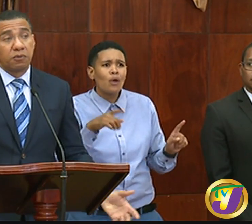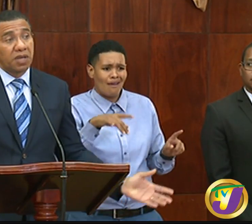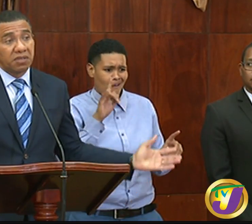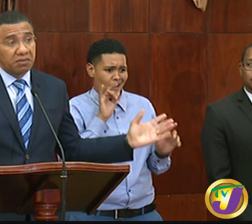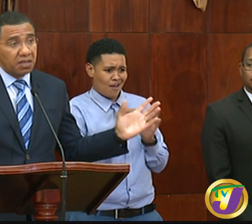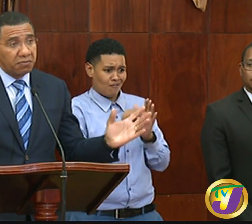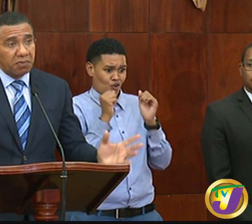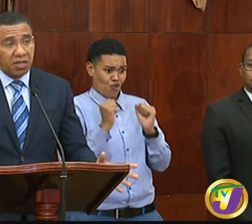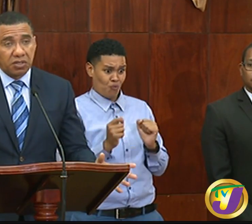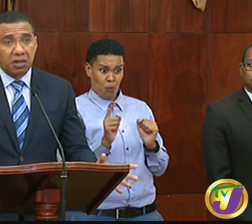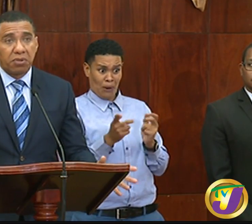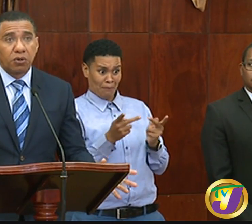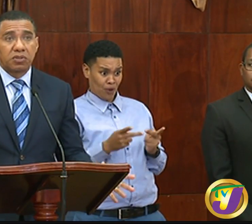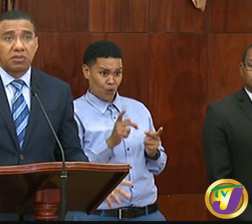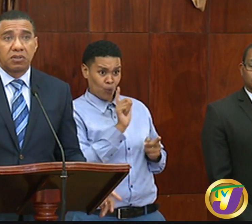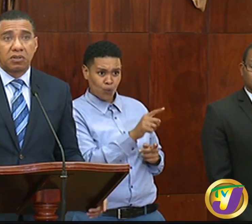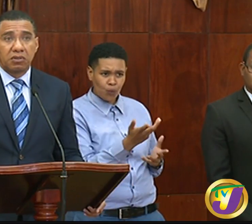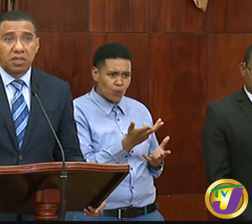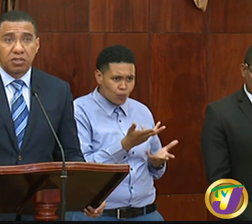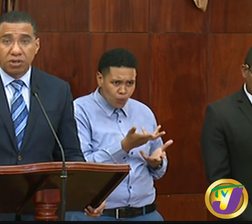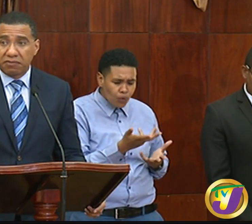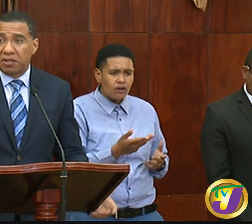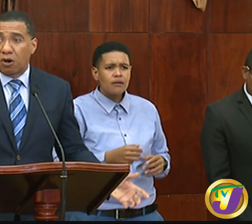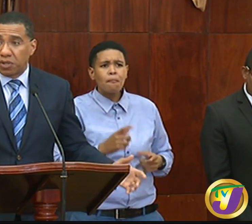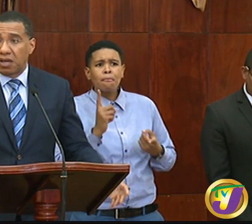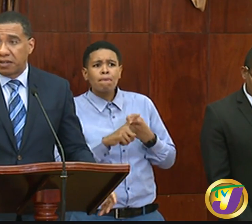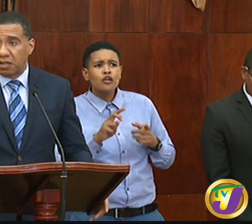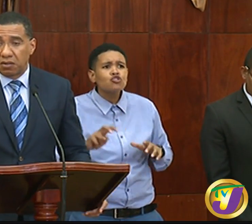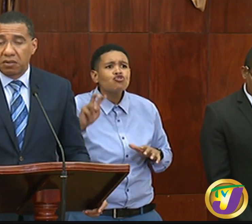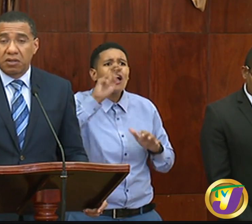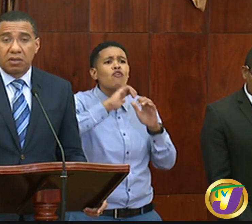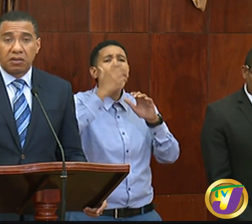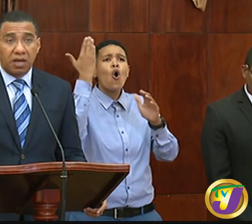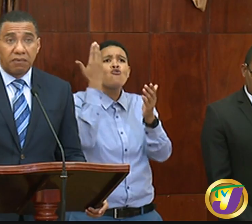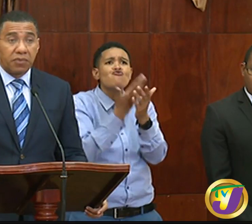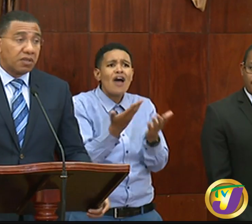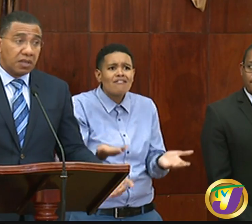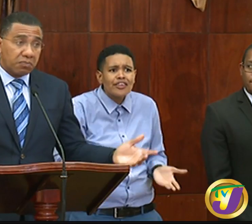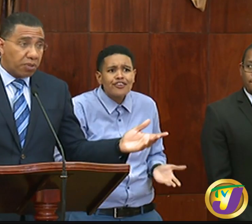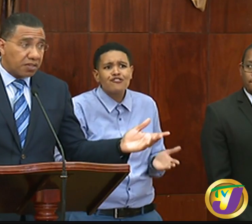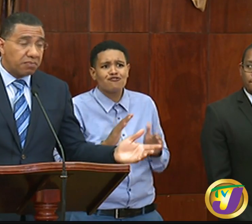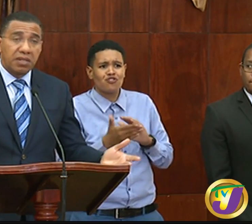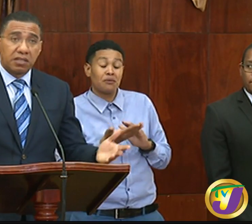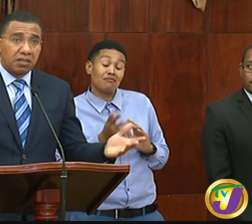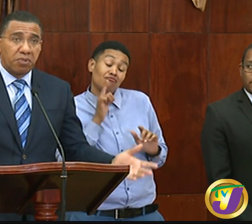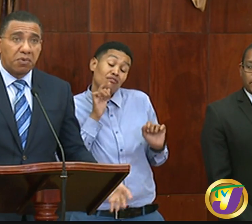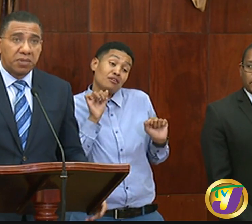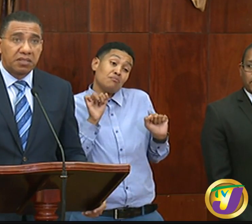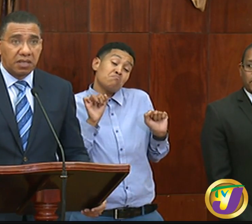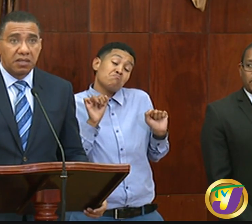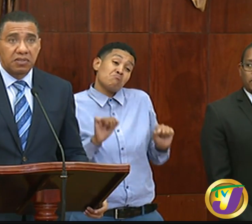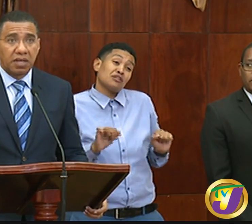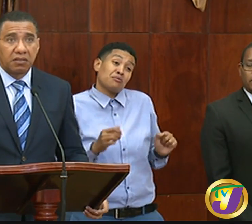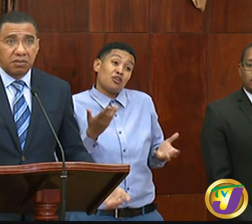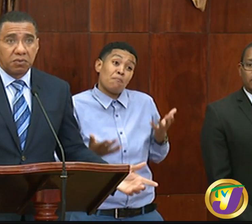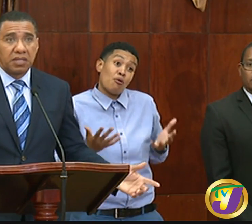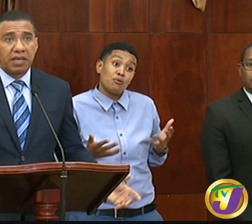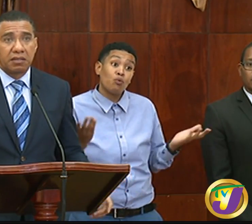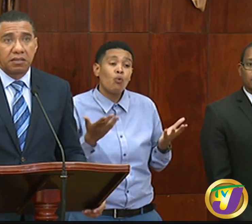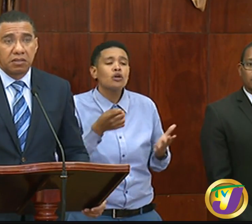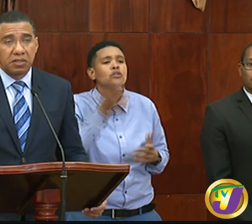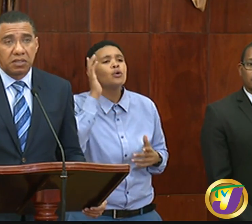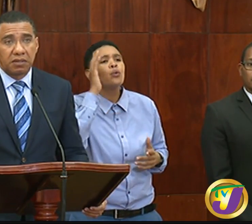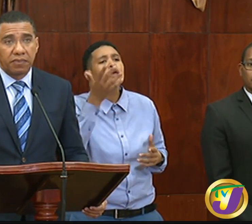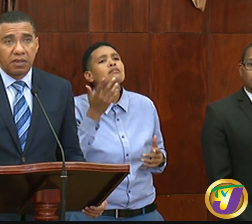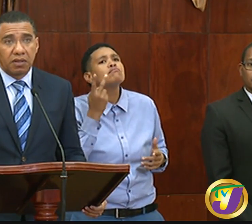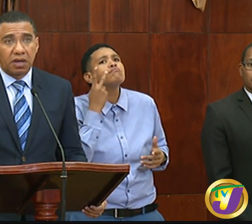were, and we have given the information about the travel, how they got here, the possibility, the probability is that you will